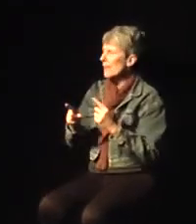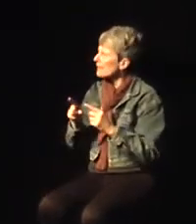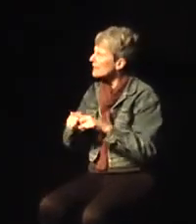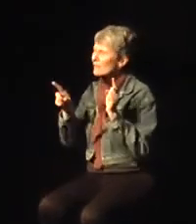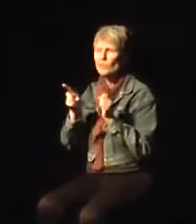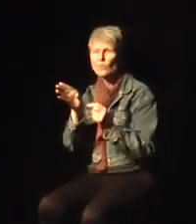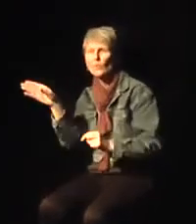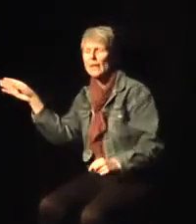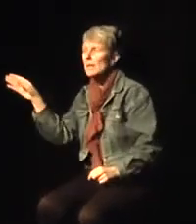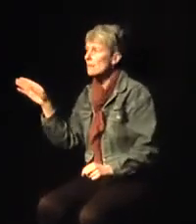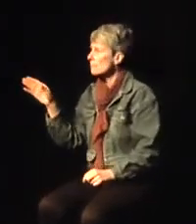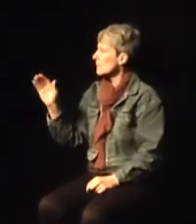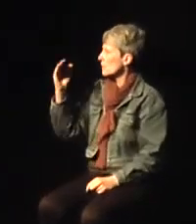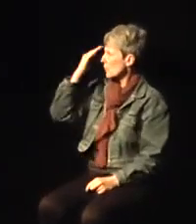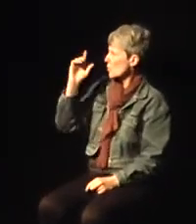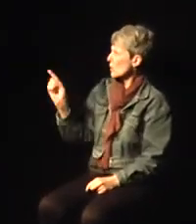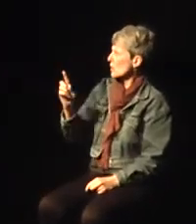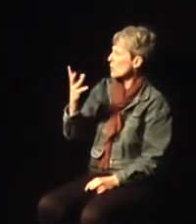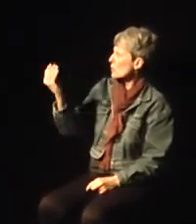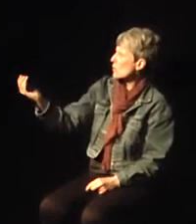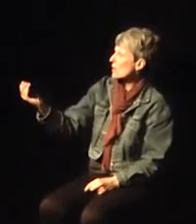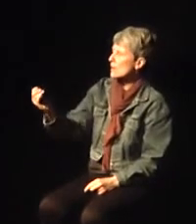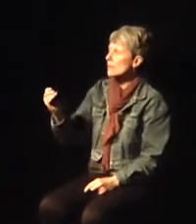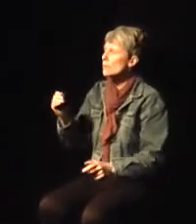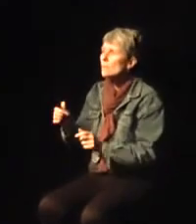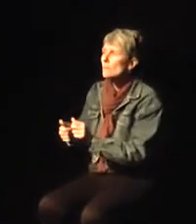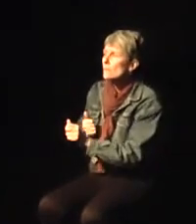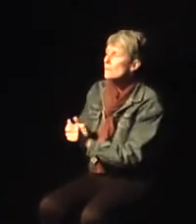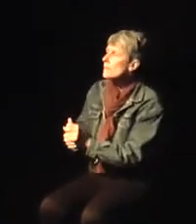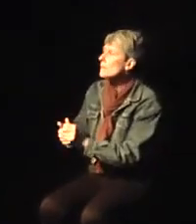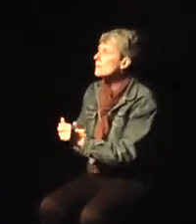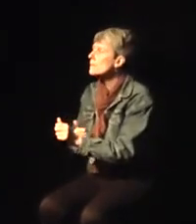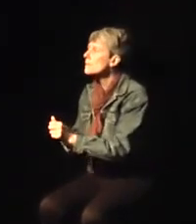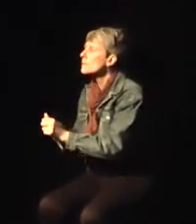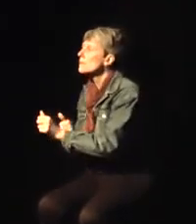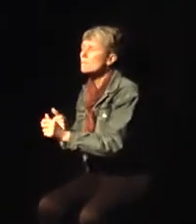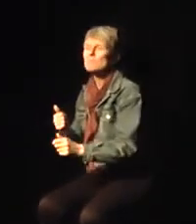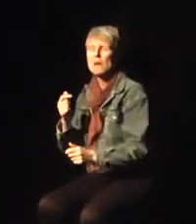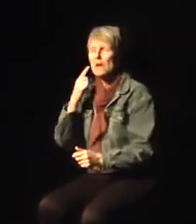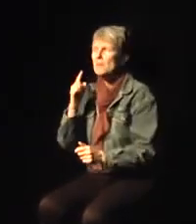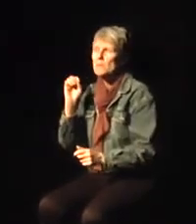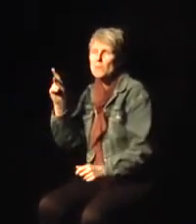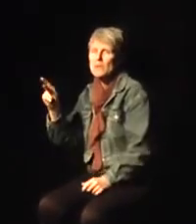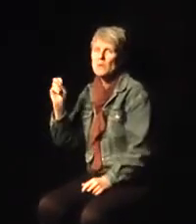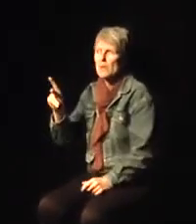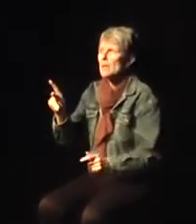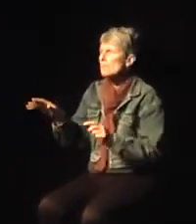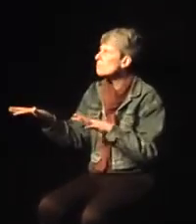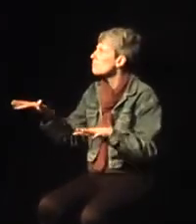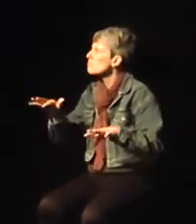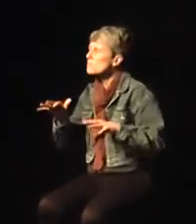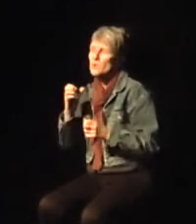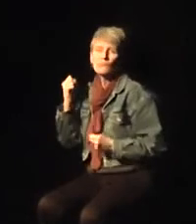way. They seem to know where they're going, and I follow. I figure everything is okay with where I'm heading.